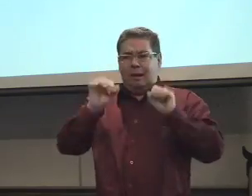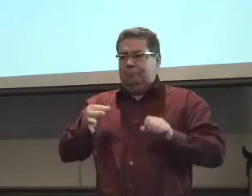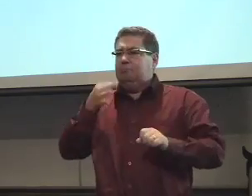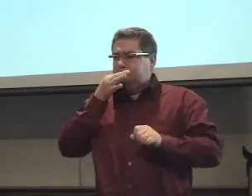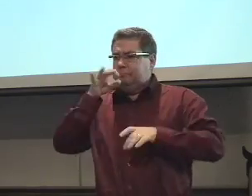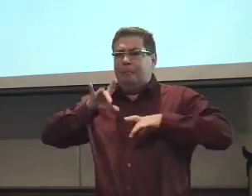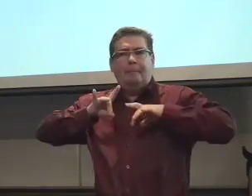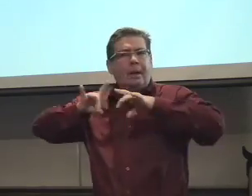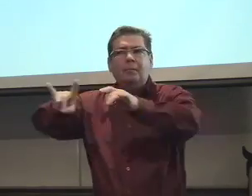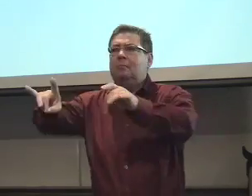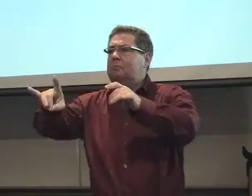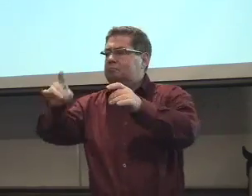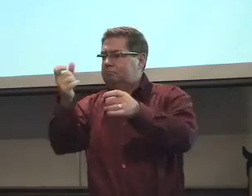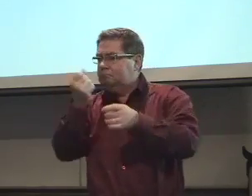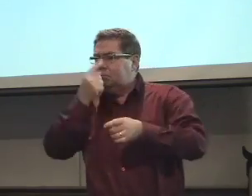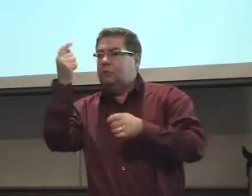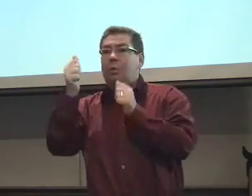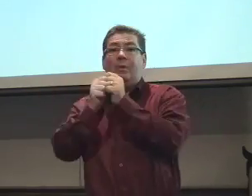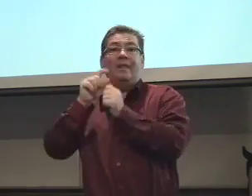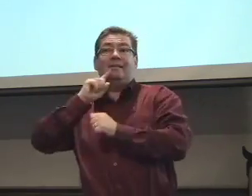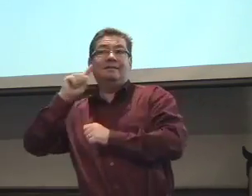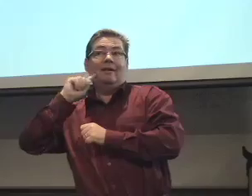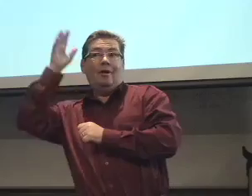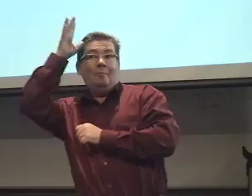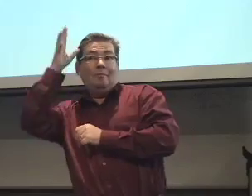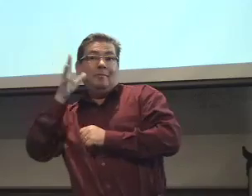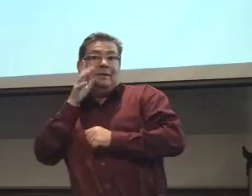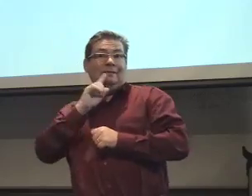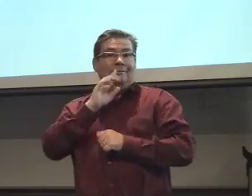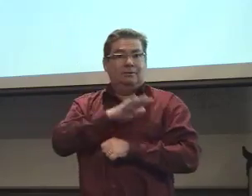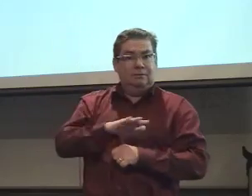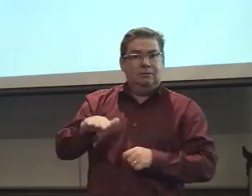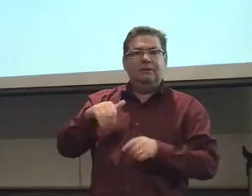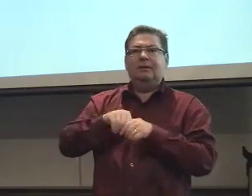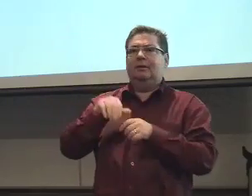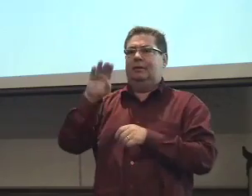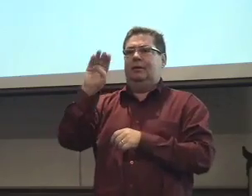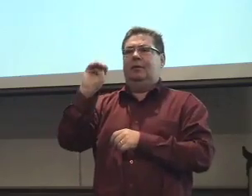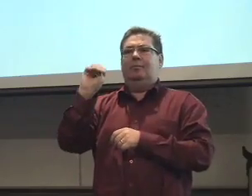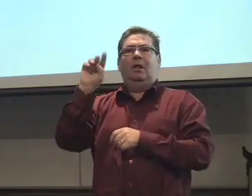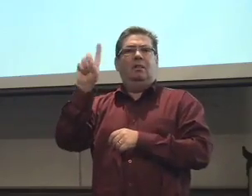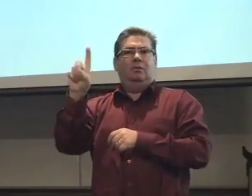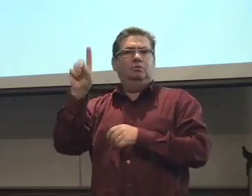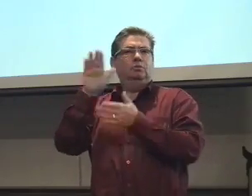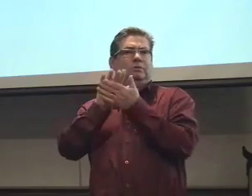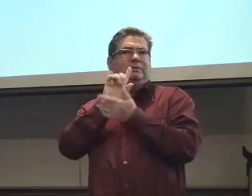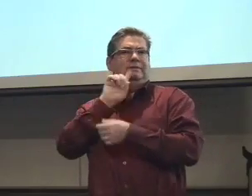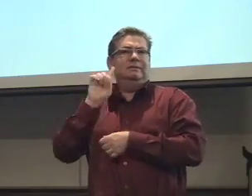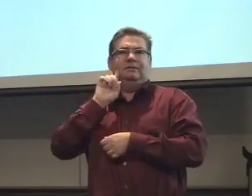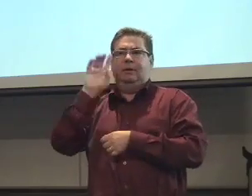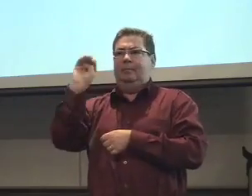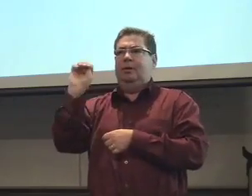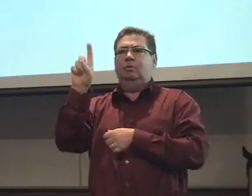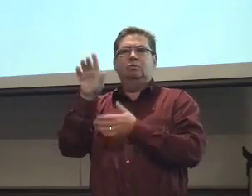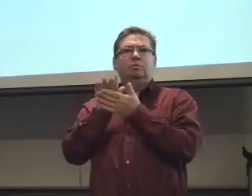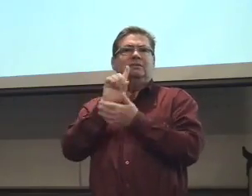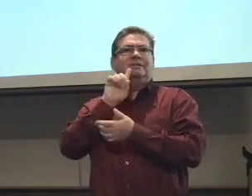The kids, usually with deaf parents, we have a school for the deaf in Maryland. The Maryland School for the Deaf is primarily